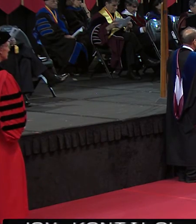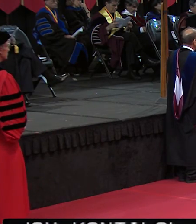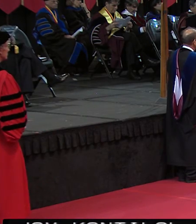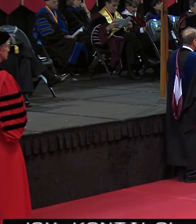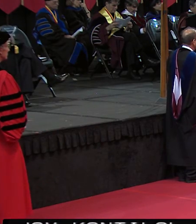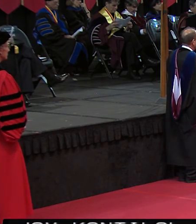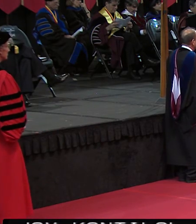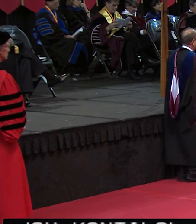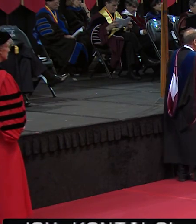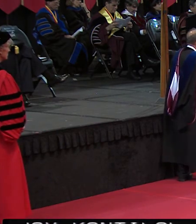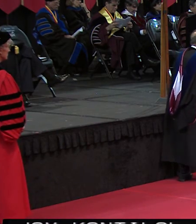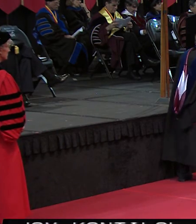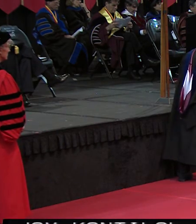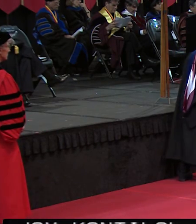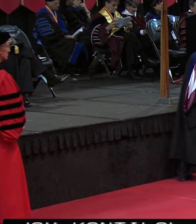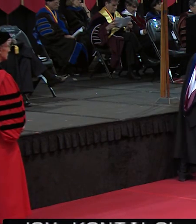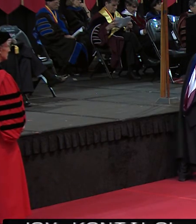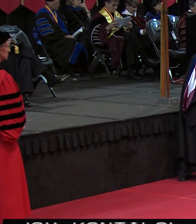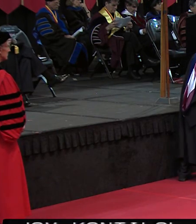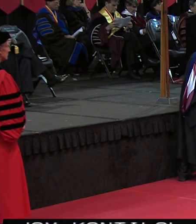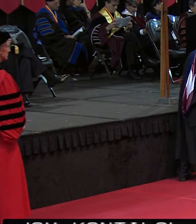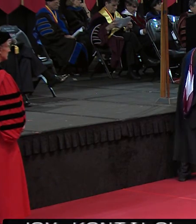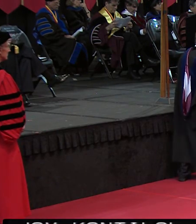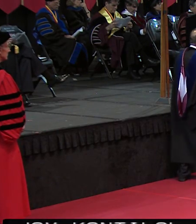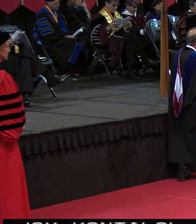Jigar Nilesh Shah.